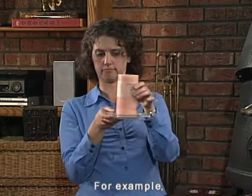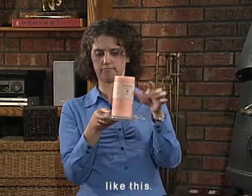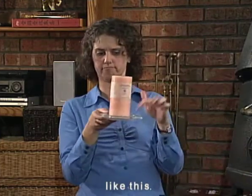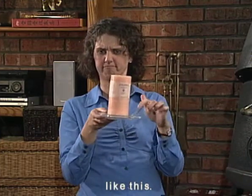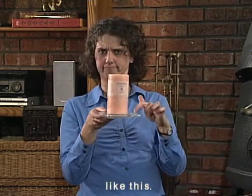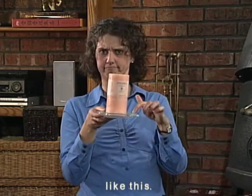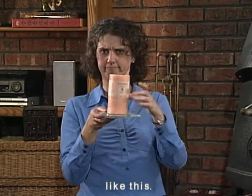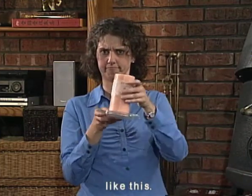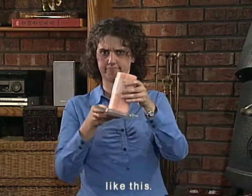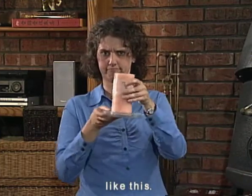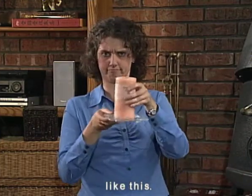like this.